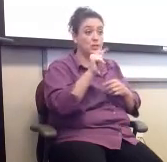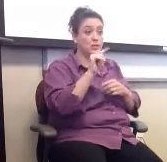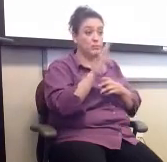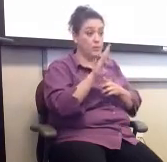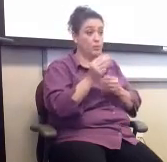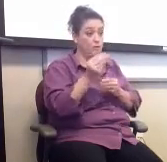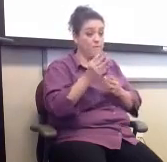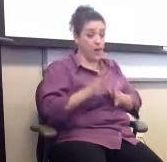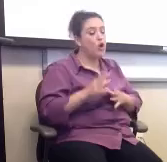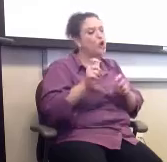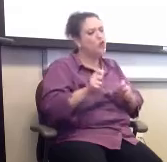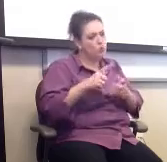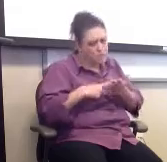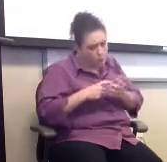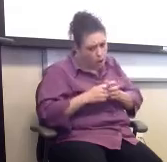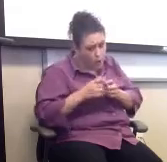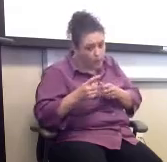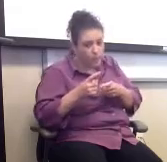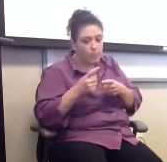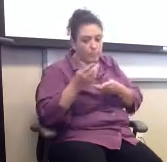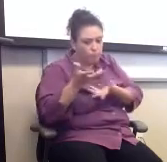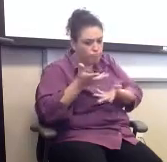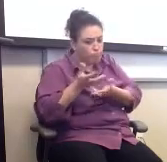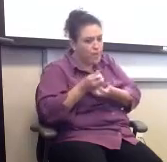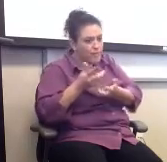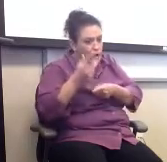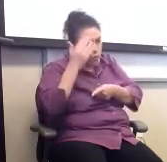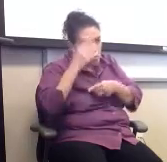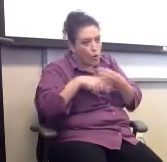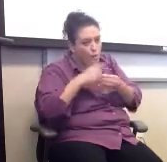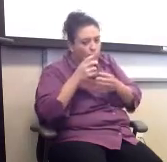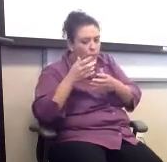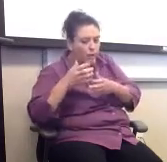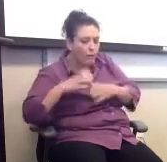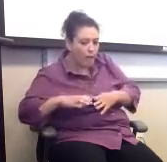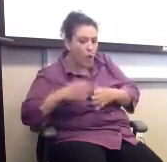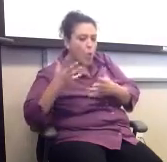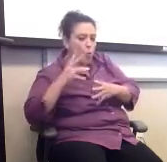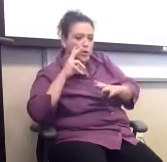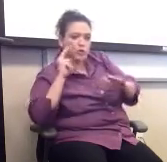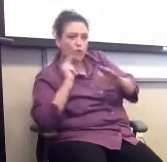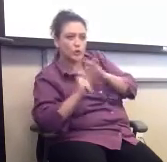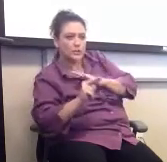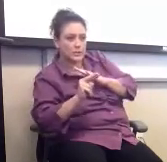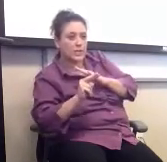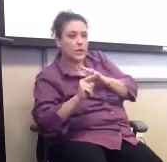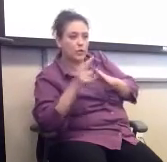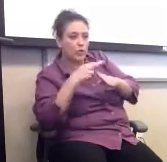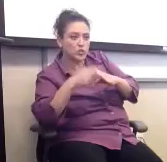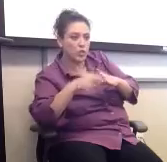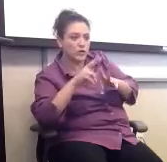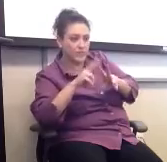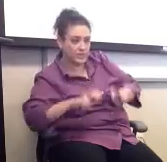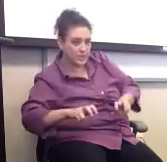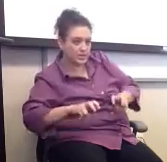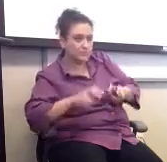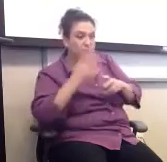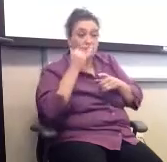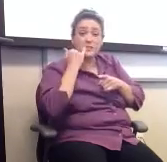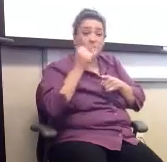them about what you know about the client and kind of what you foresee the outcome of the assessment being. Because if you aren't having that communication and telling them